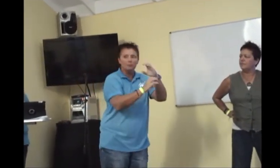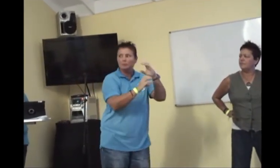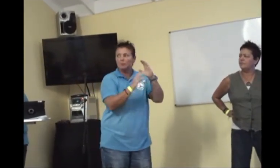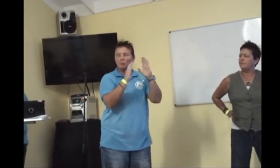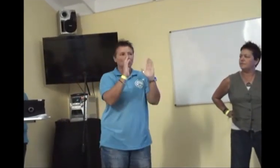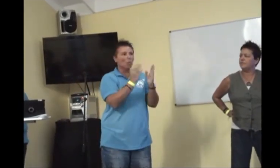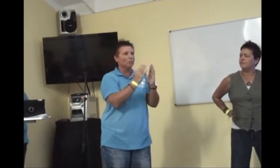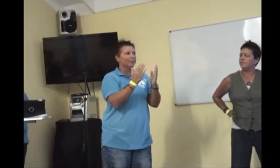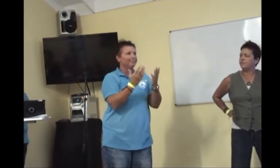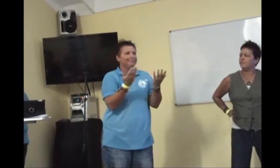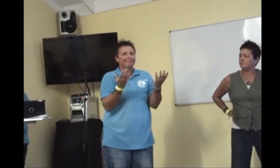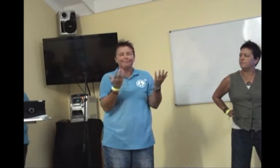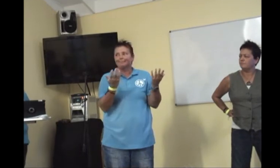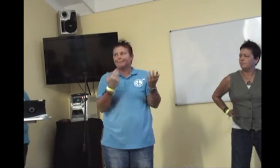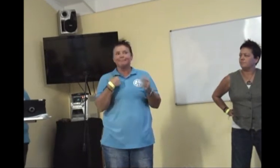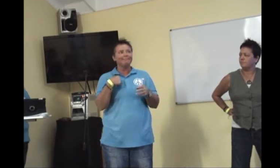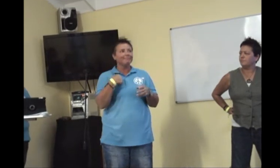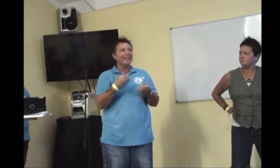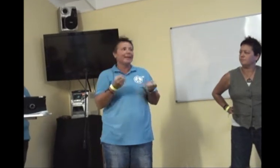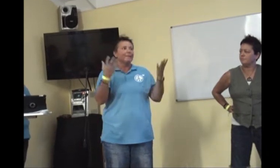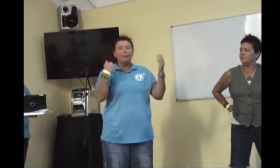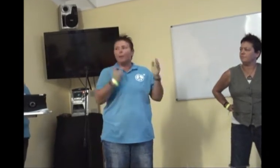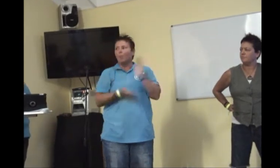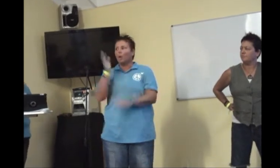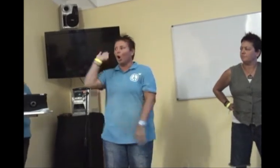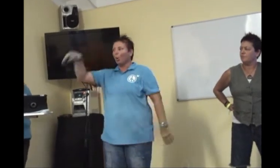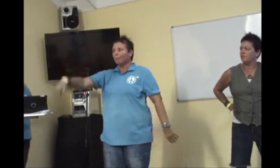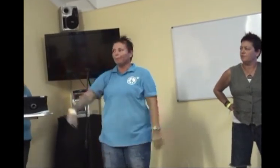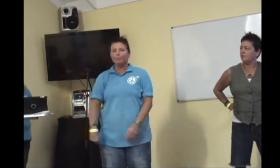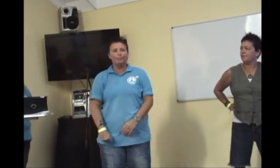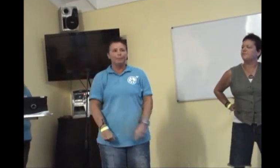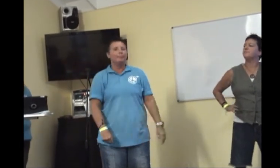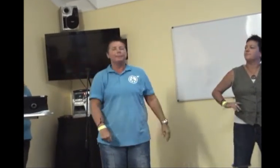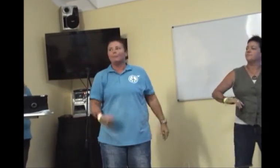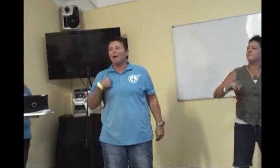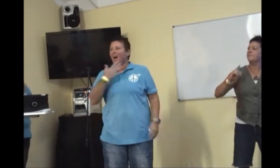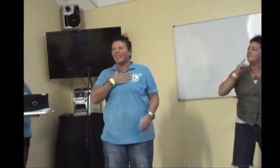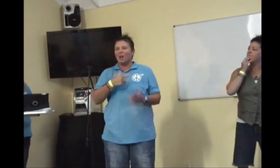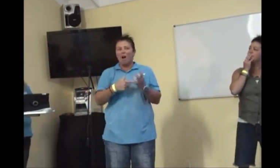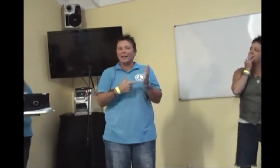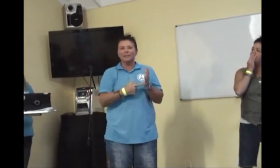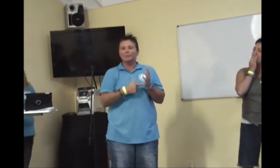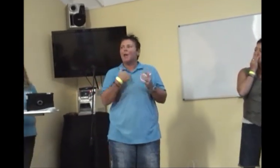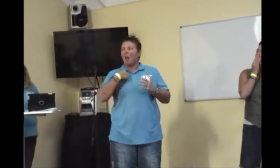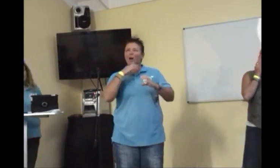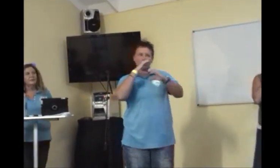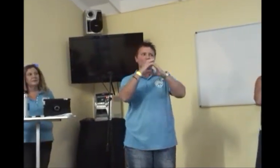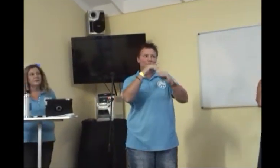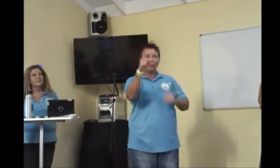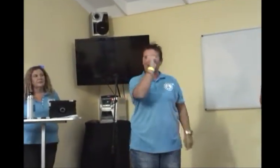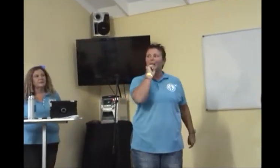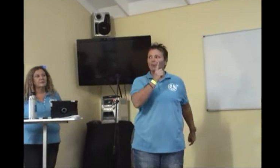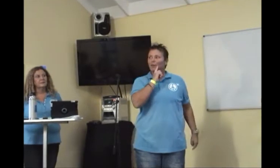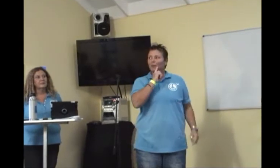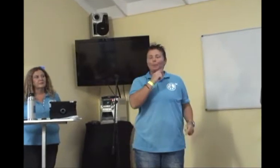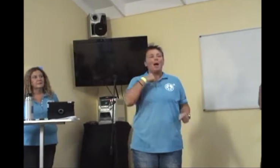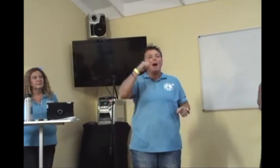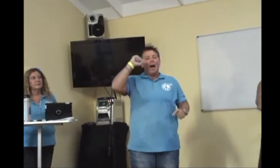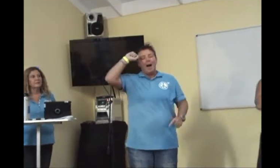there's always this communication breakdown. So sometimes I give up and I just go home. So, and I don't like it, and I think I love to communicate